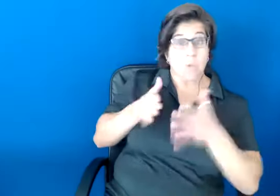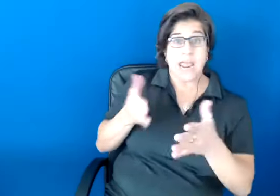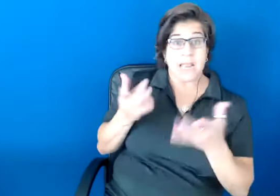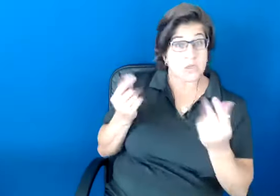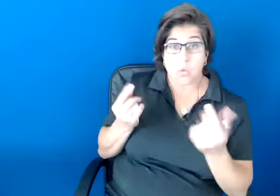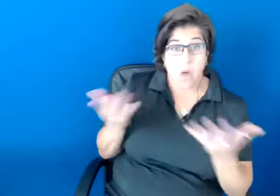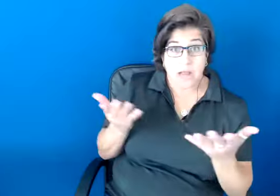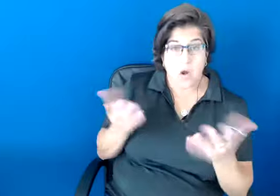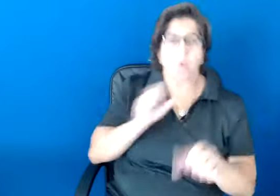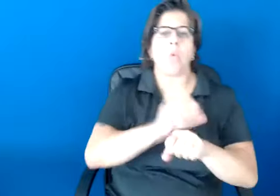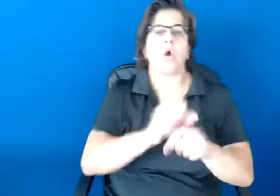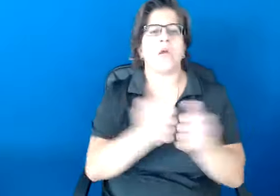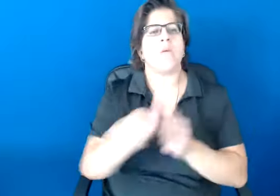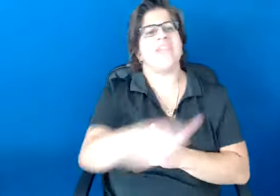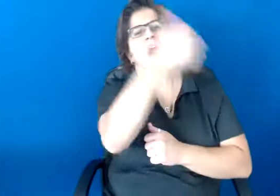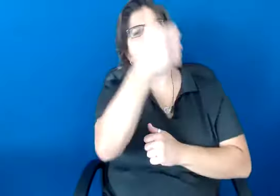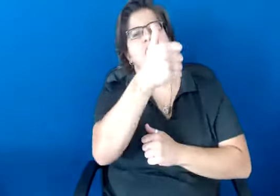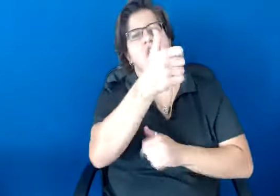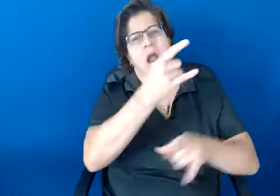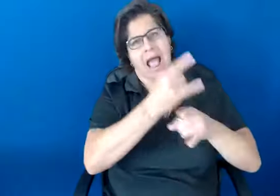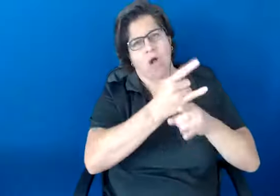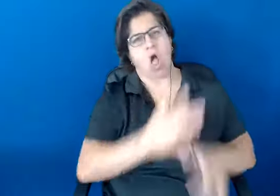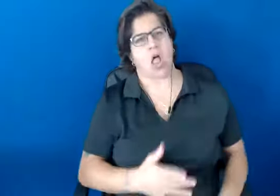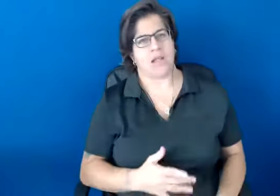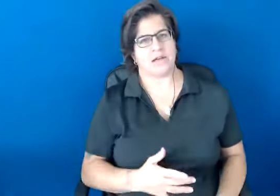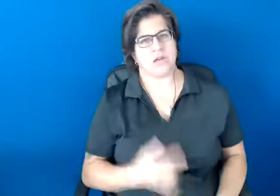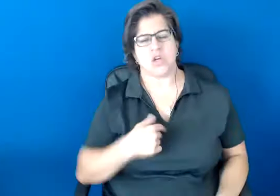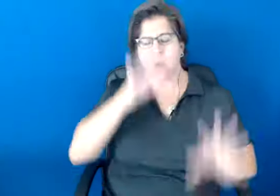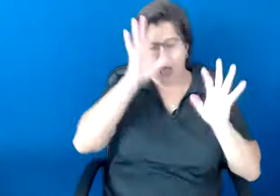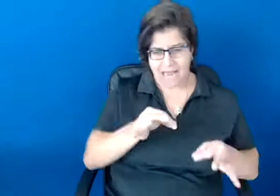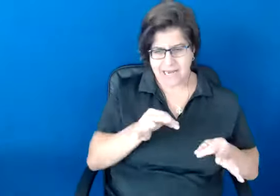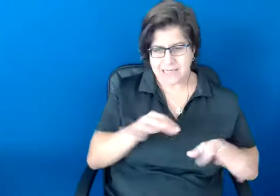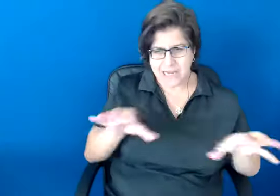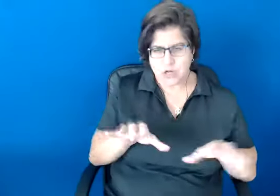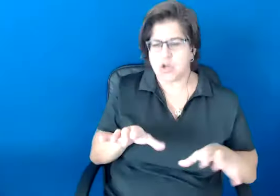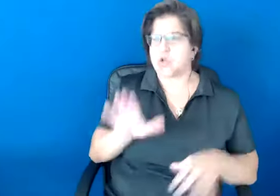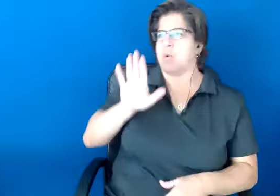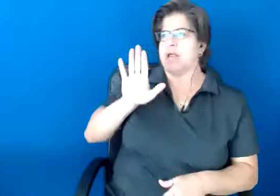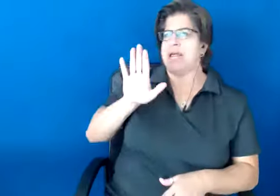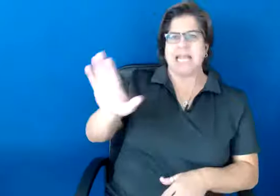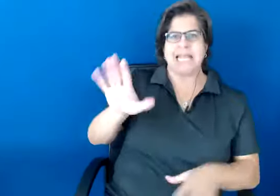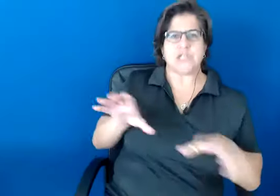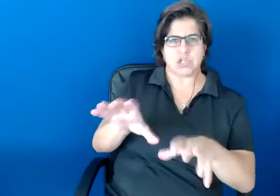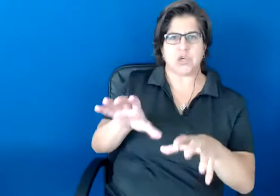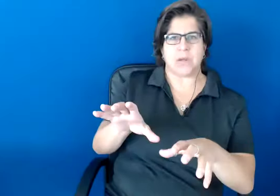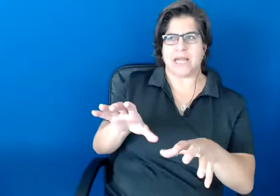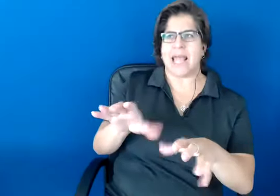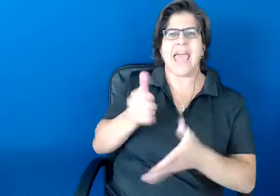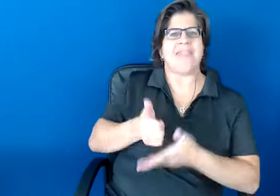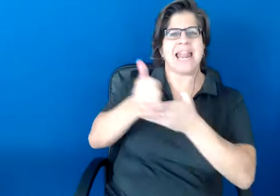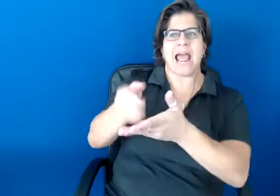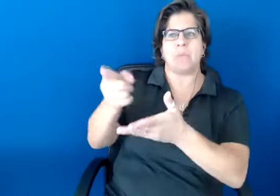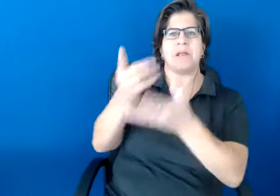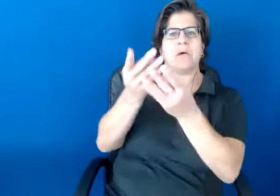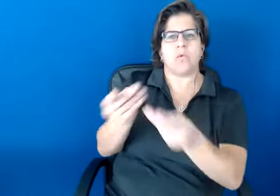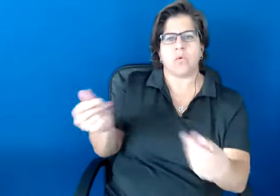was what he chose to do and what relieved him the most of depression. And it's what